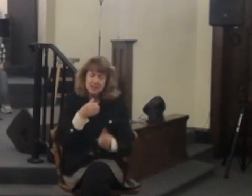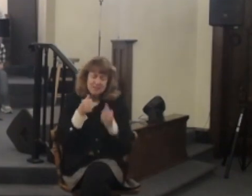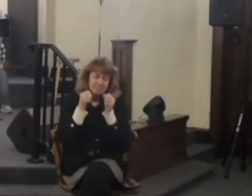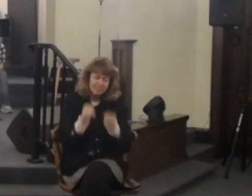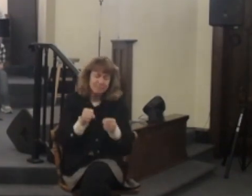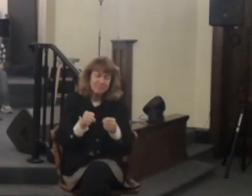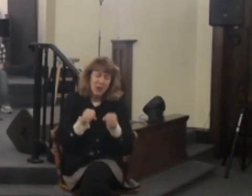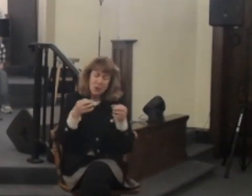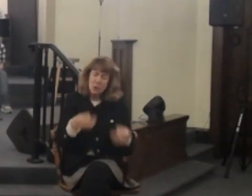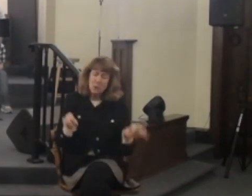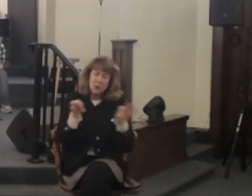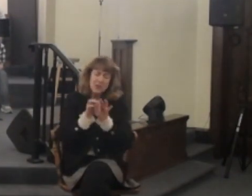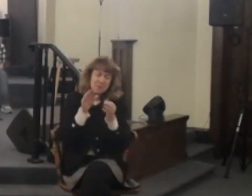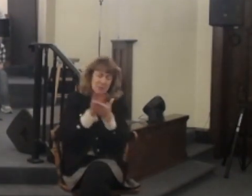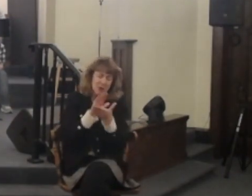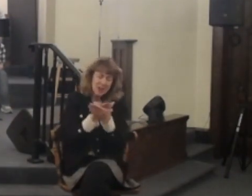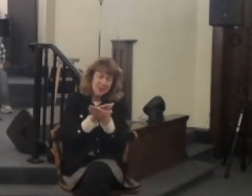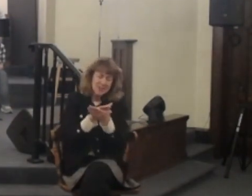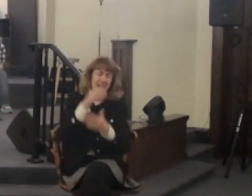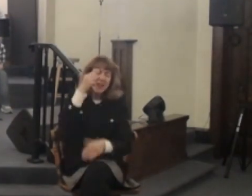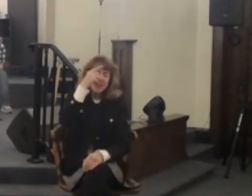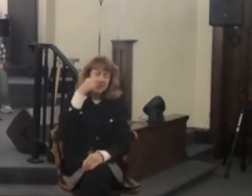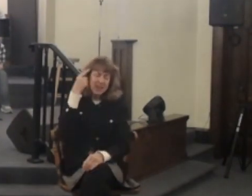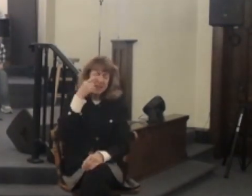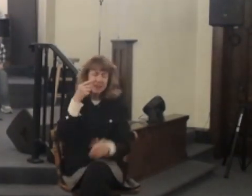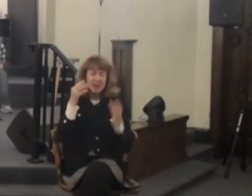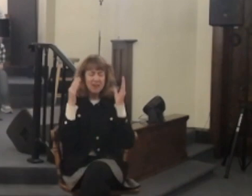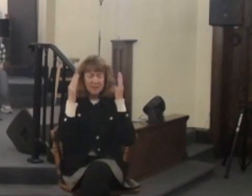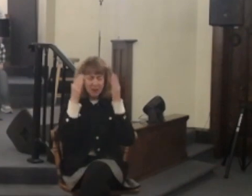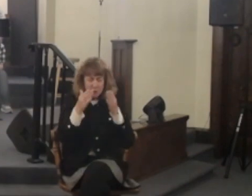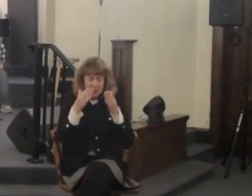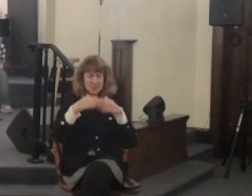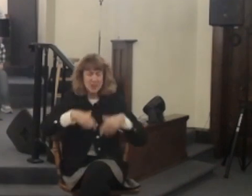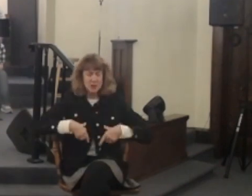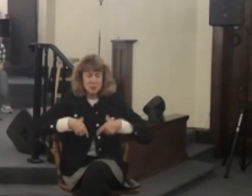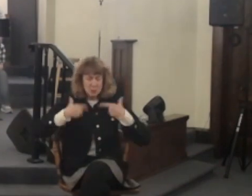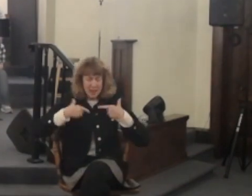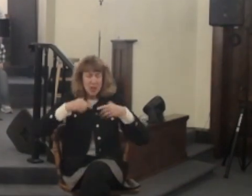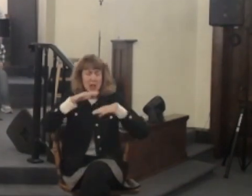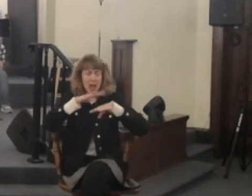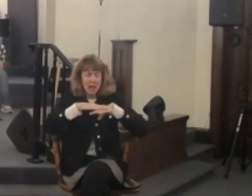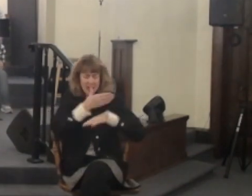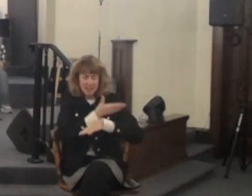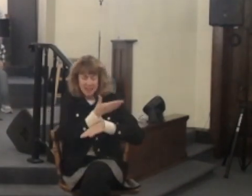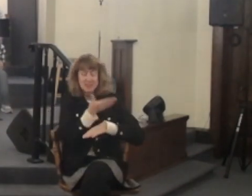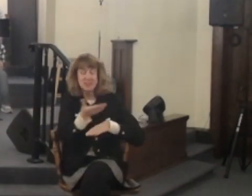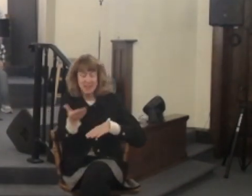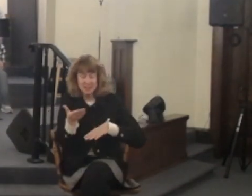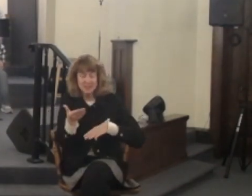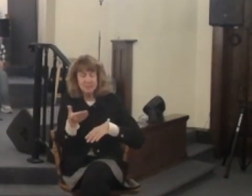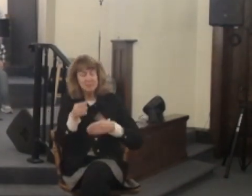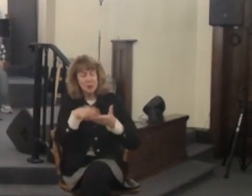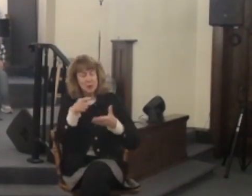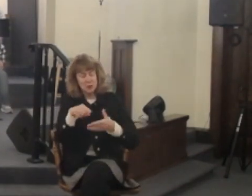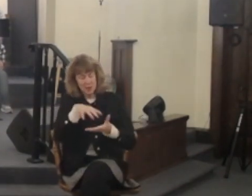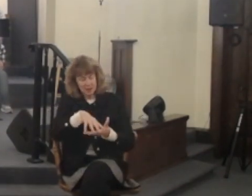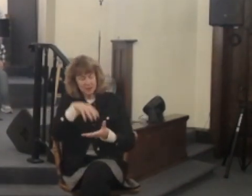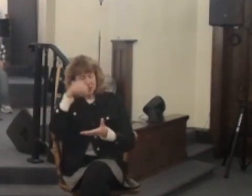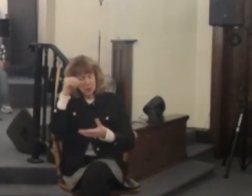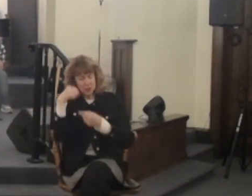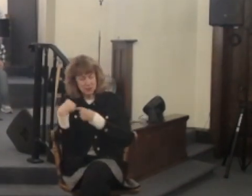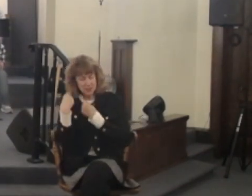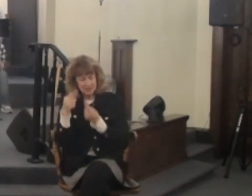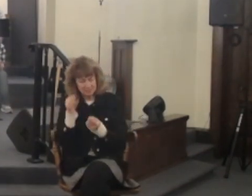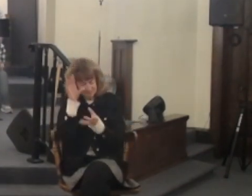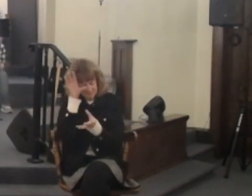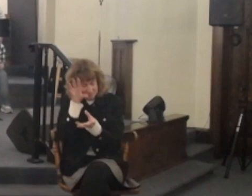of praise, think, focus, dwell about these things. What you have learned and received and heard